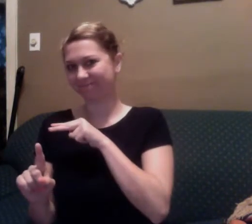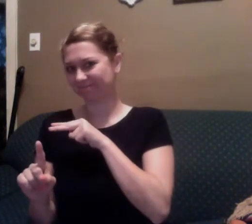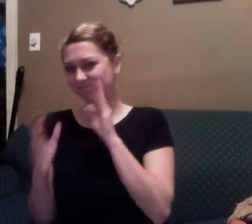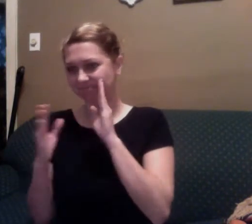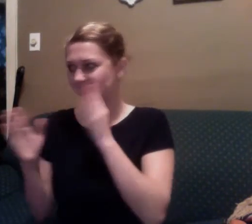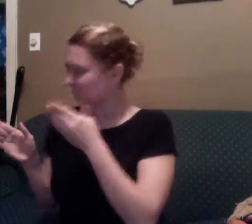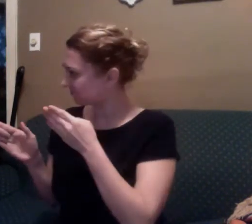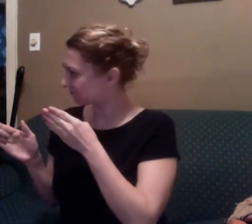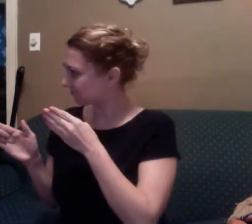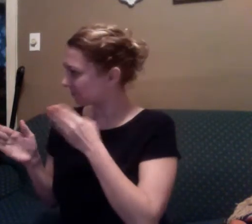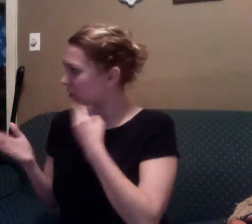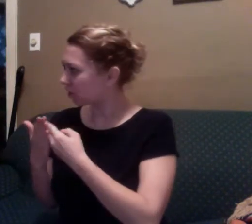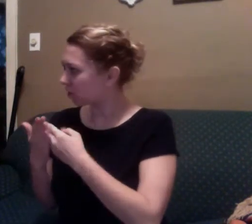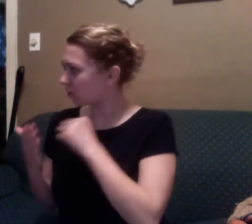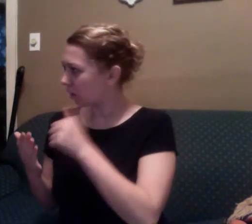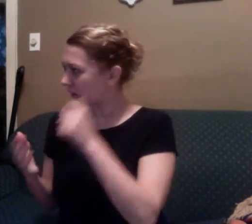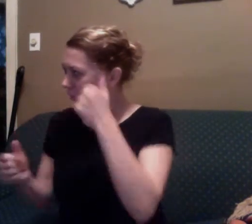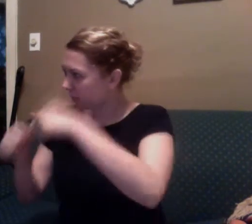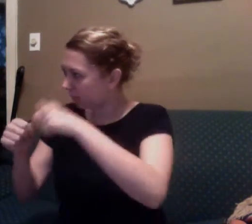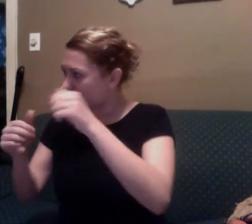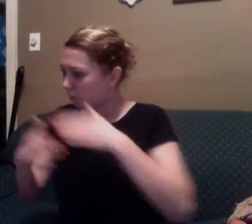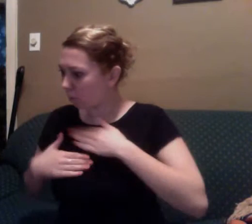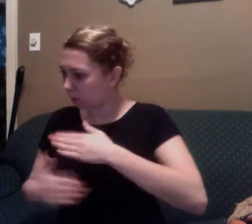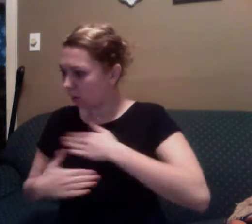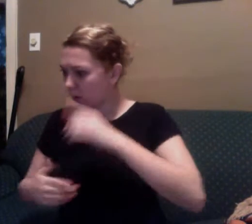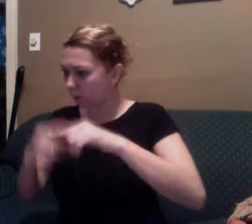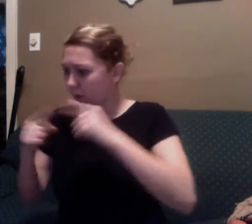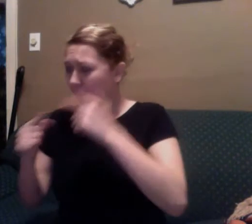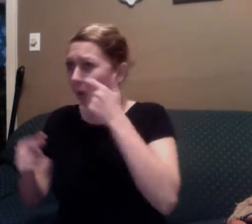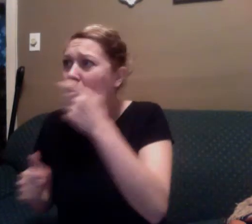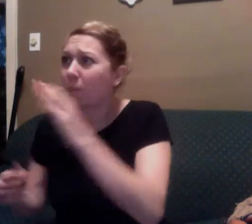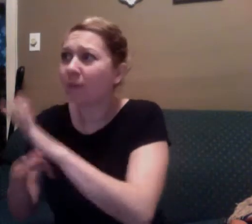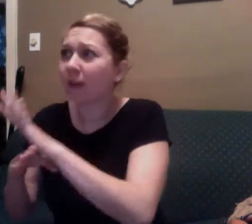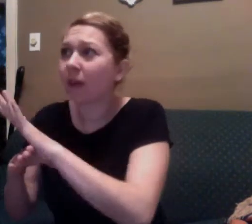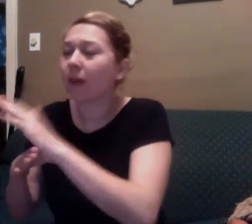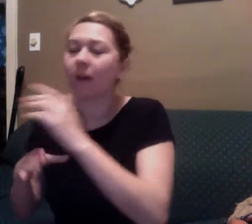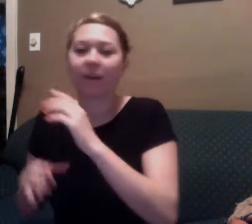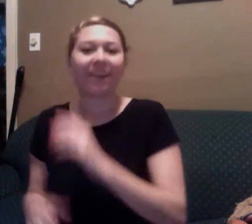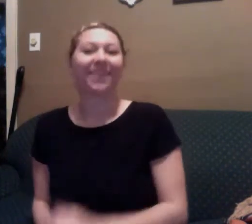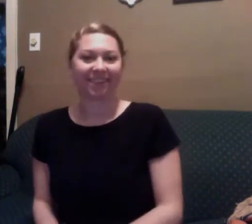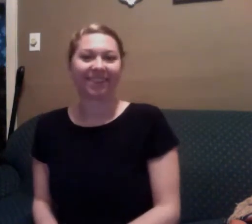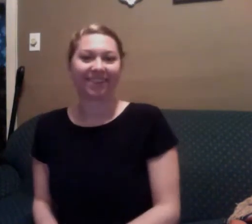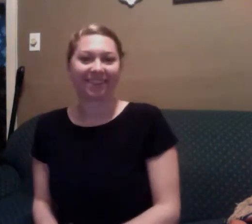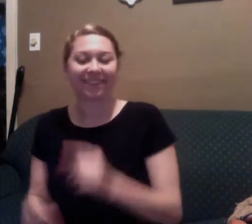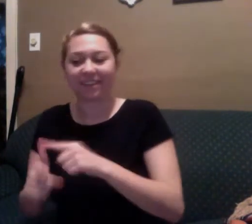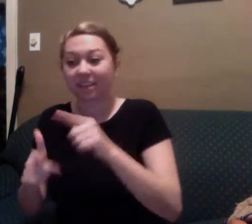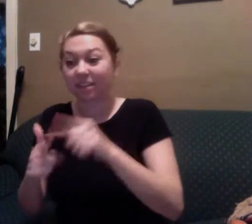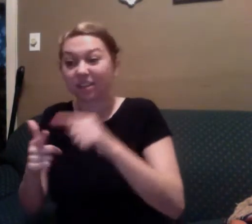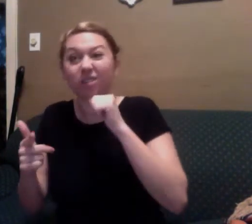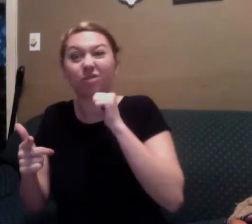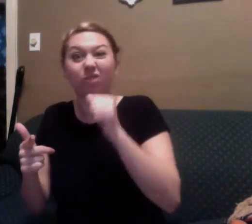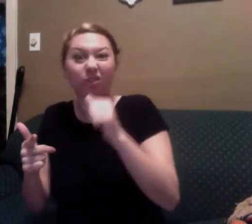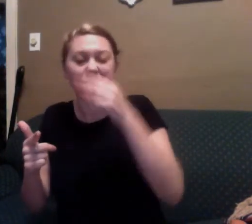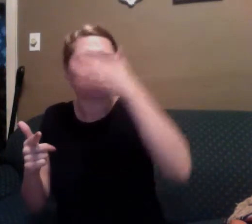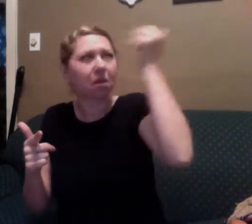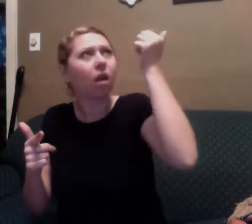don't have to remember to breathe when you get caught up in a movie. You don't forget how to walk because you're thinking about what to have for